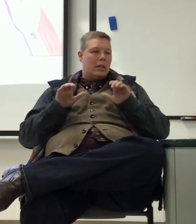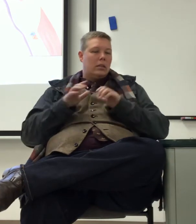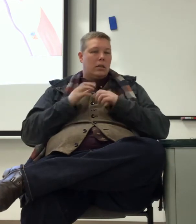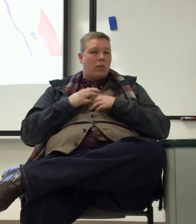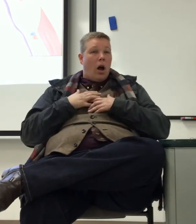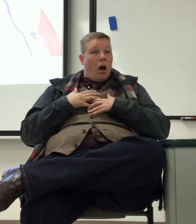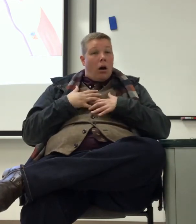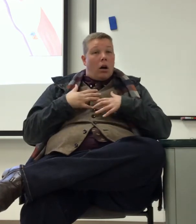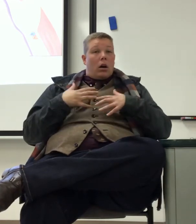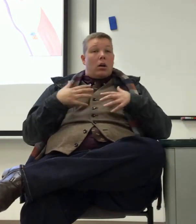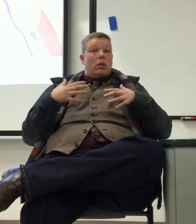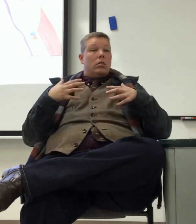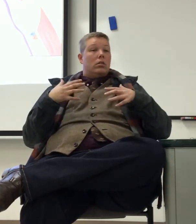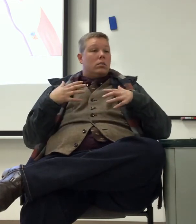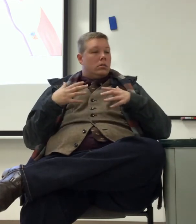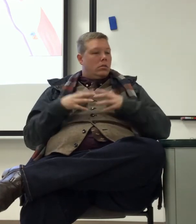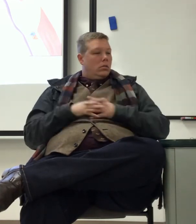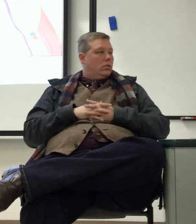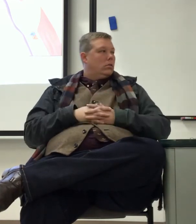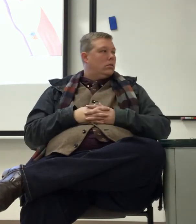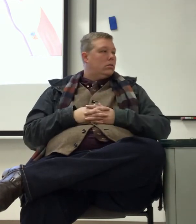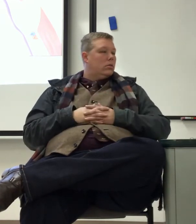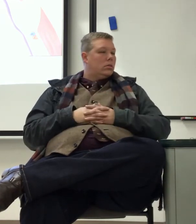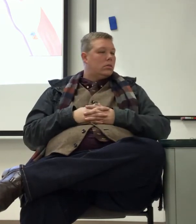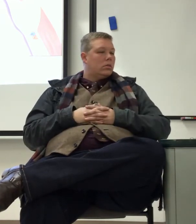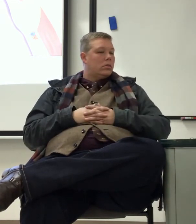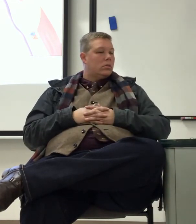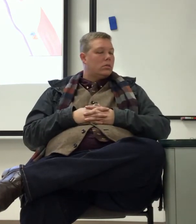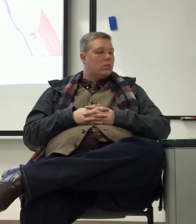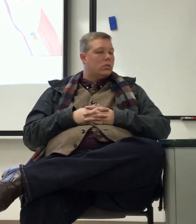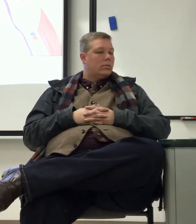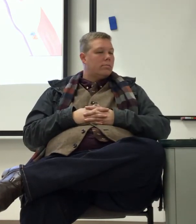which means, in physiology, active means